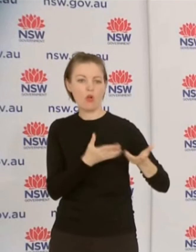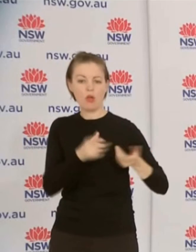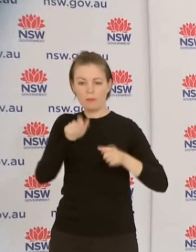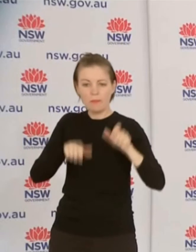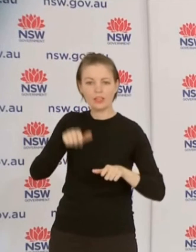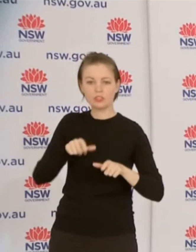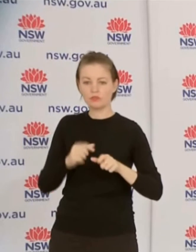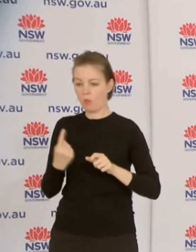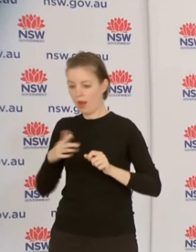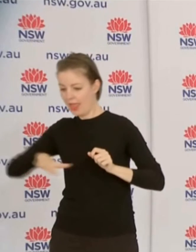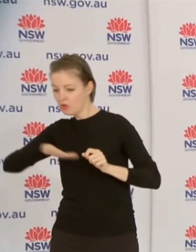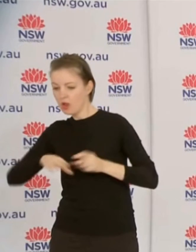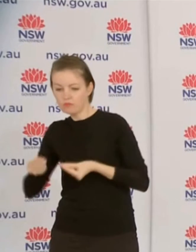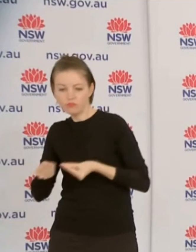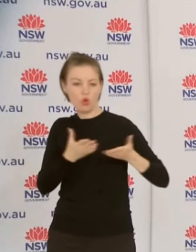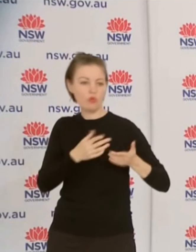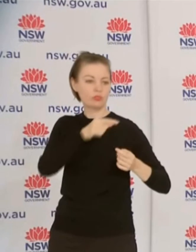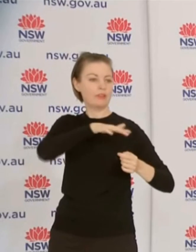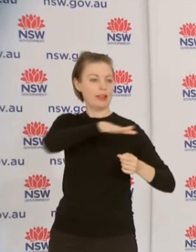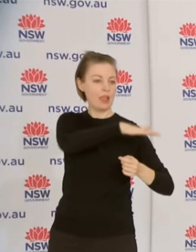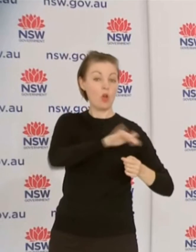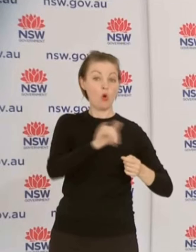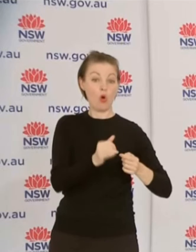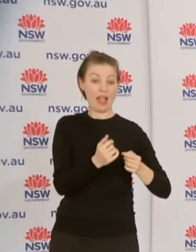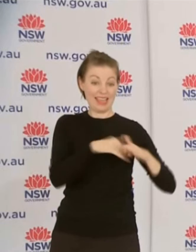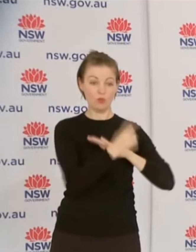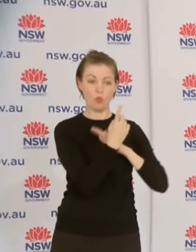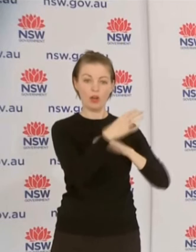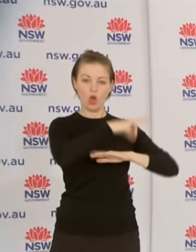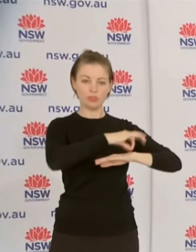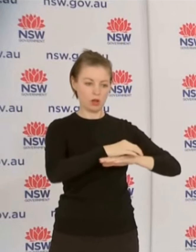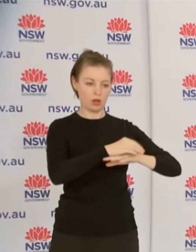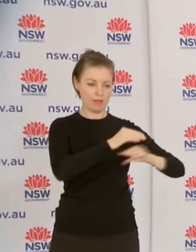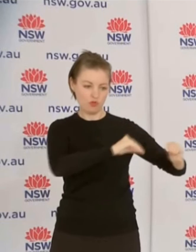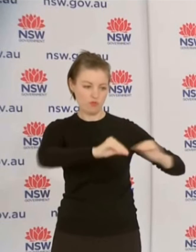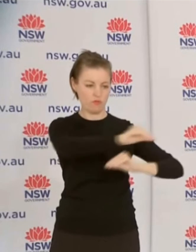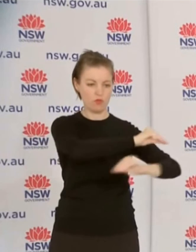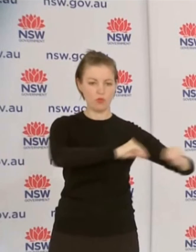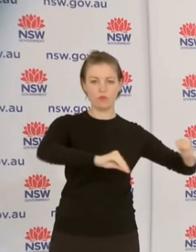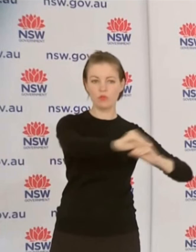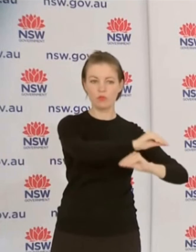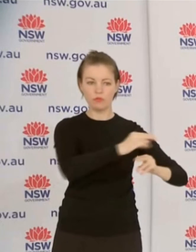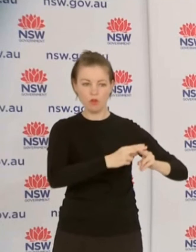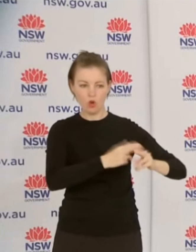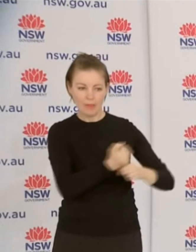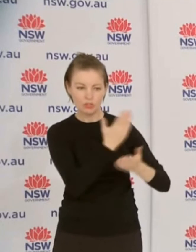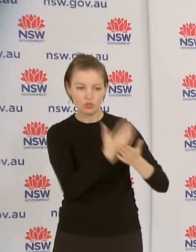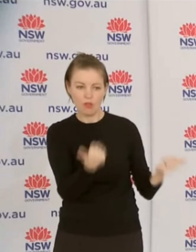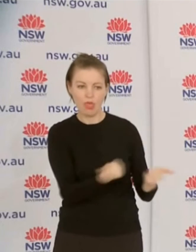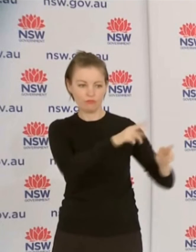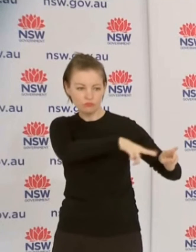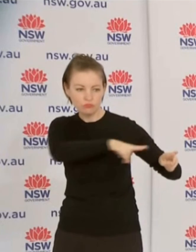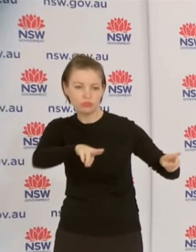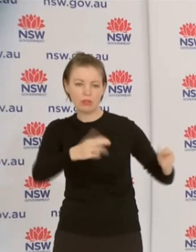one section in a hospital to a similar section in another hospital is entirely normal. So, and that's not to understate